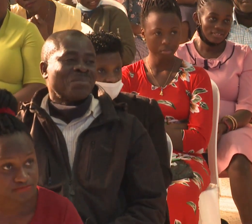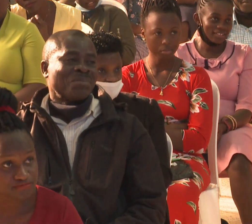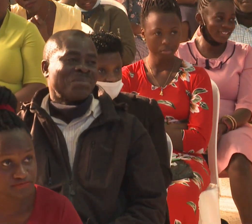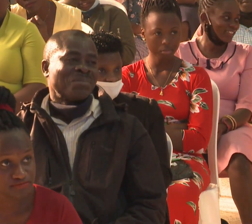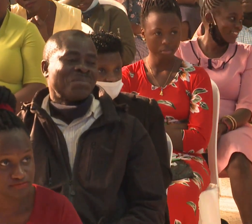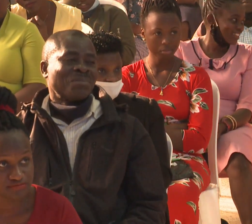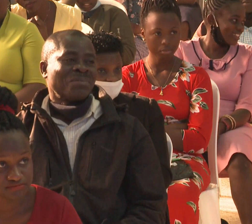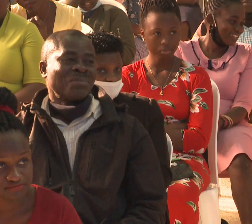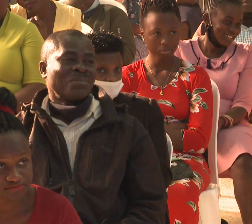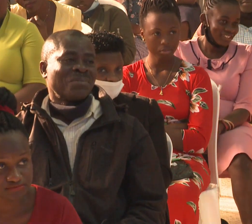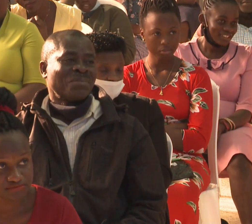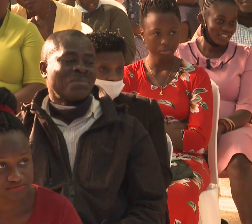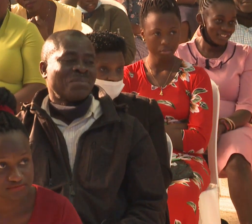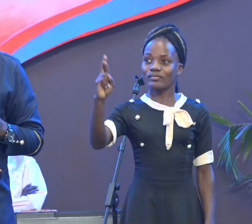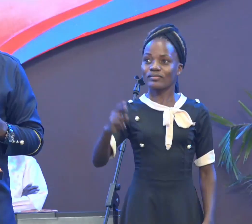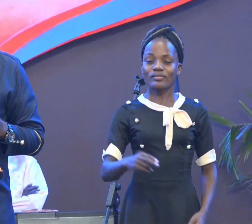Sometimes I'm the right